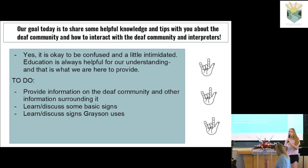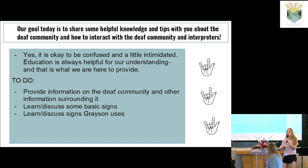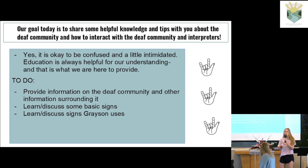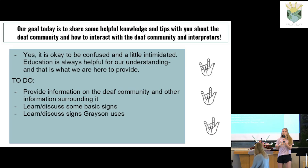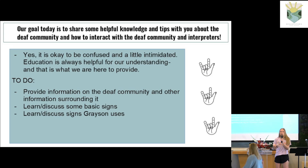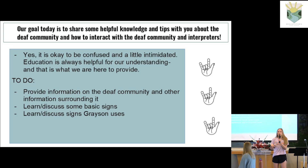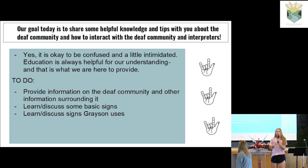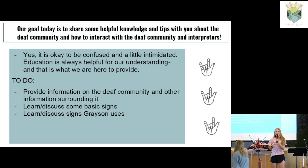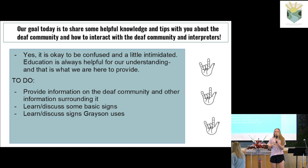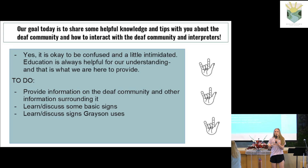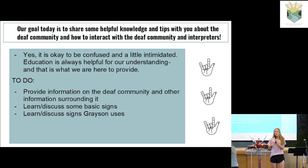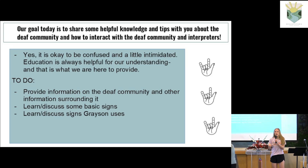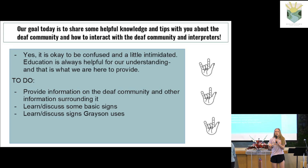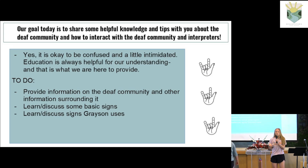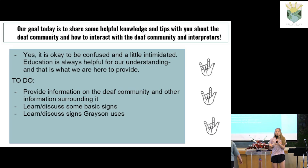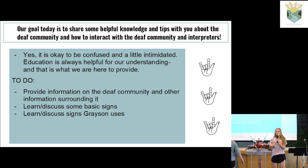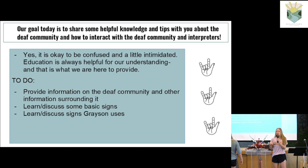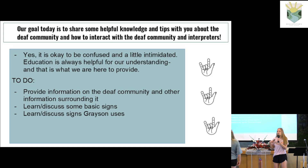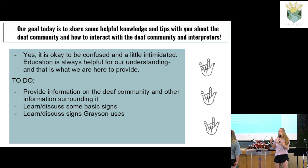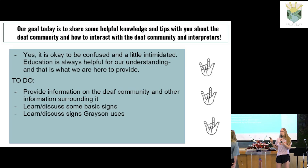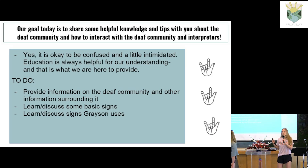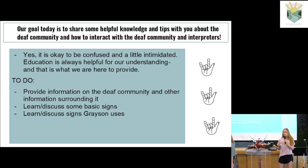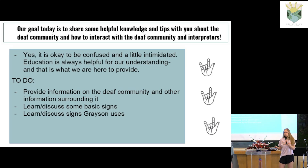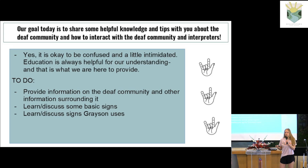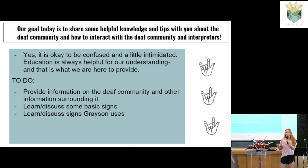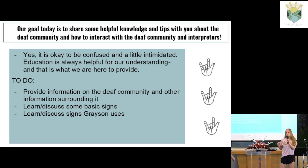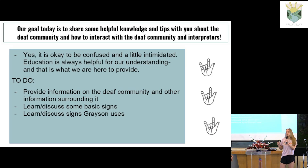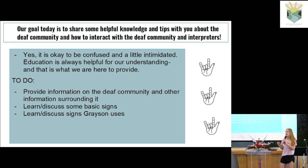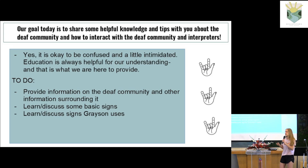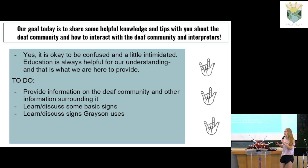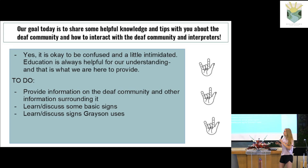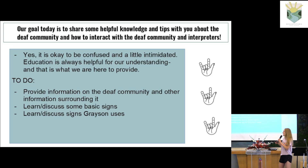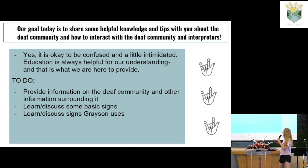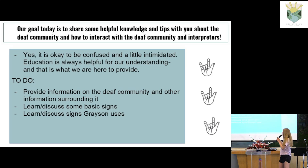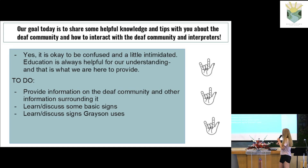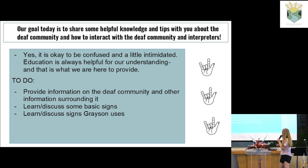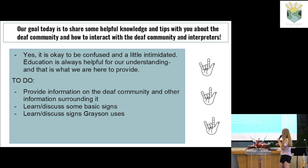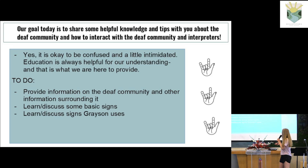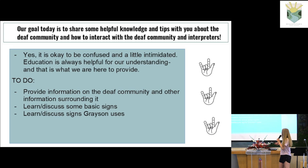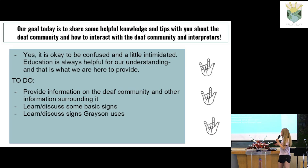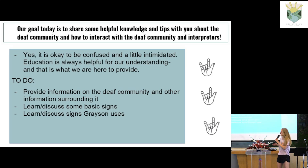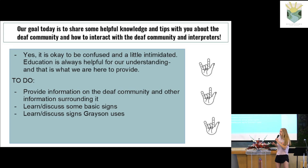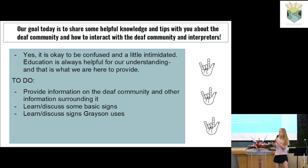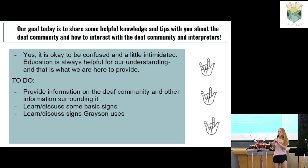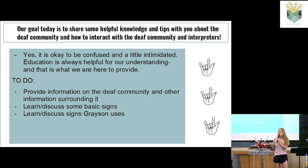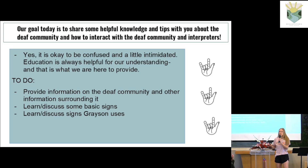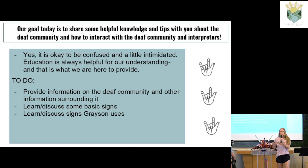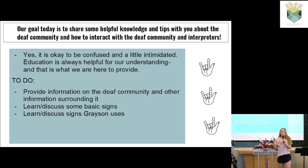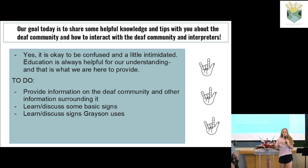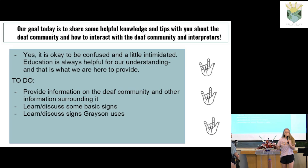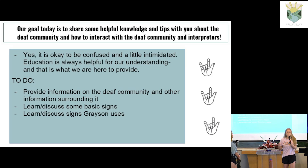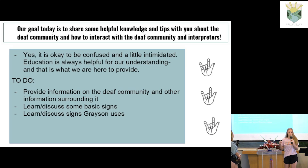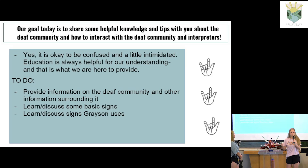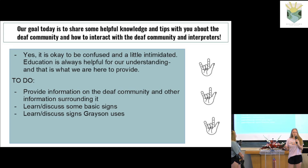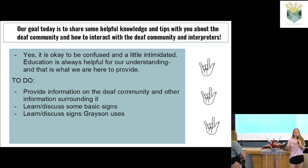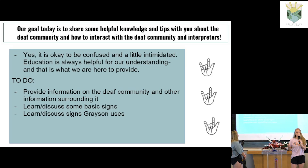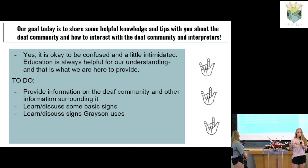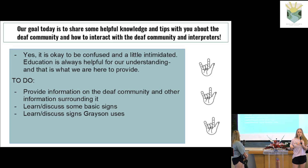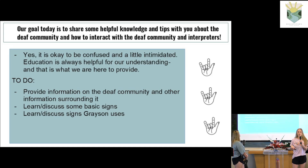community and about interpreting, and also just like people that use sign language.